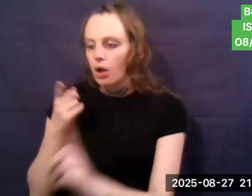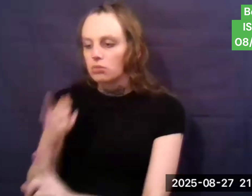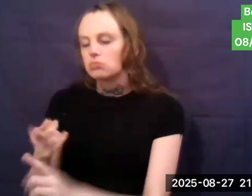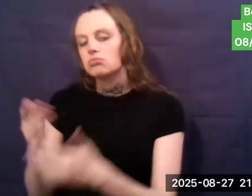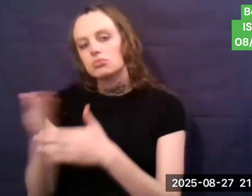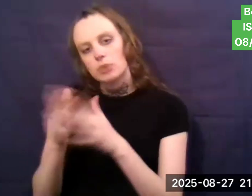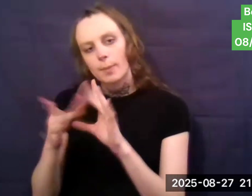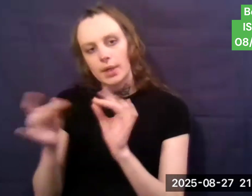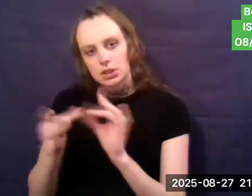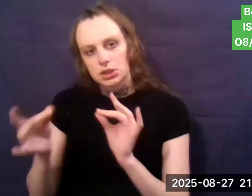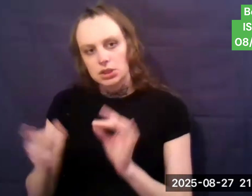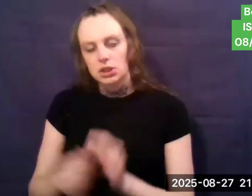What else?